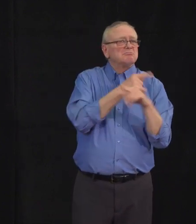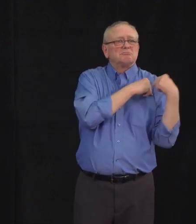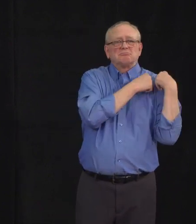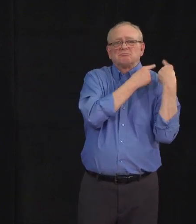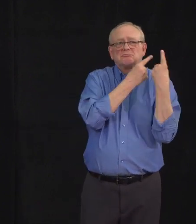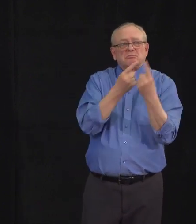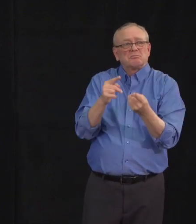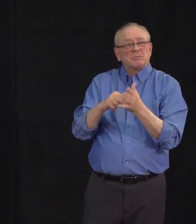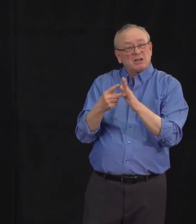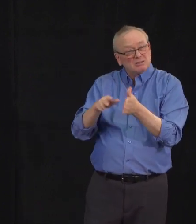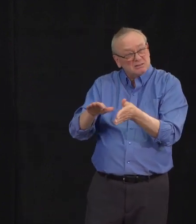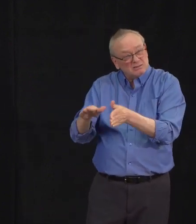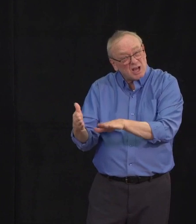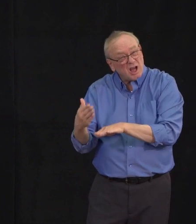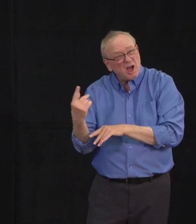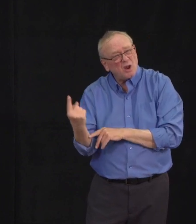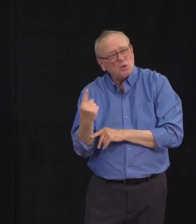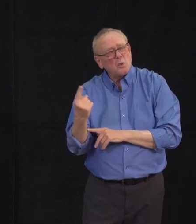what, with this